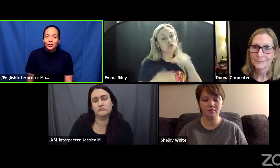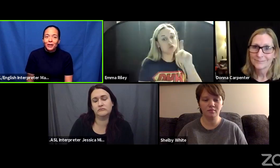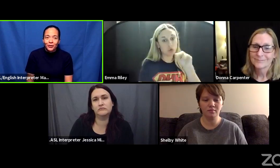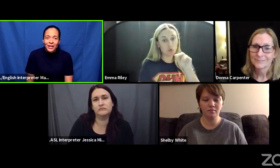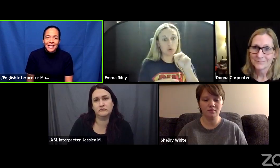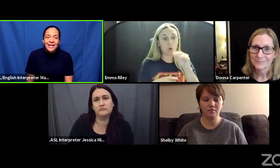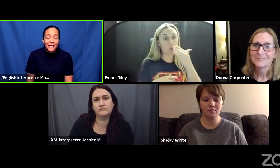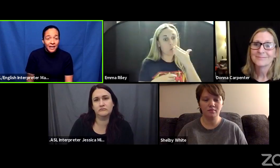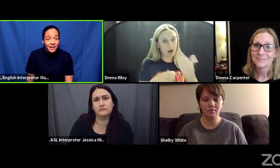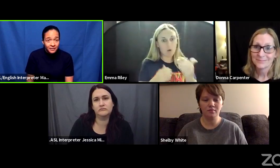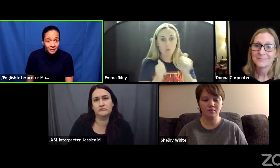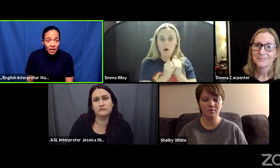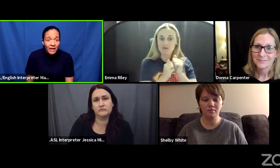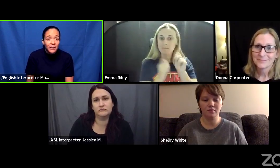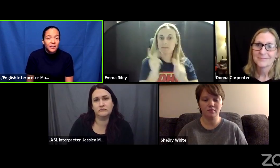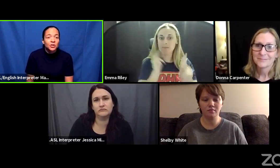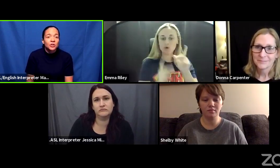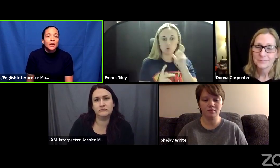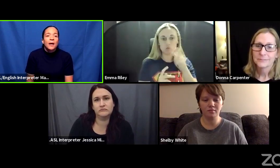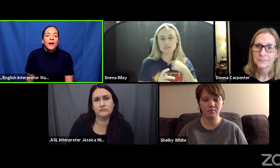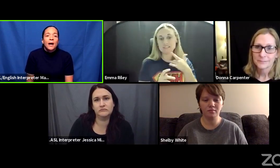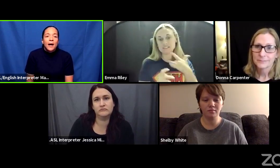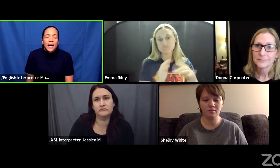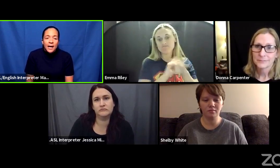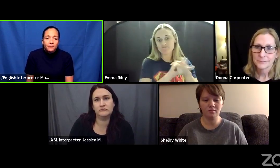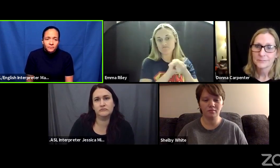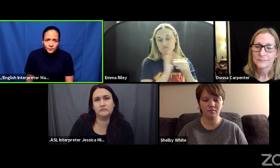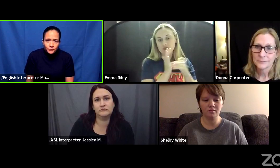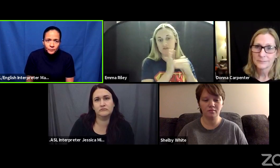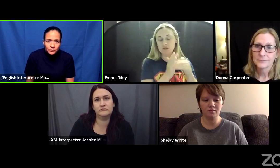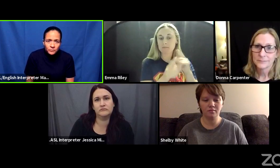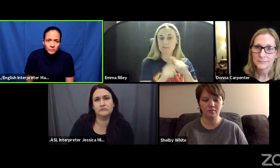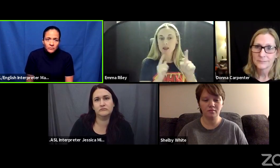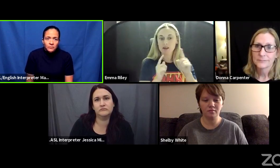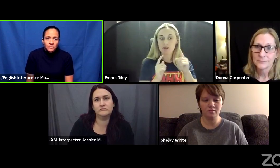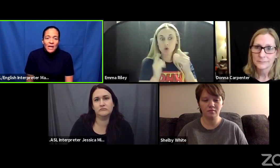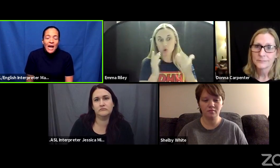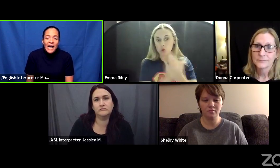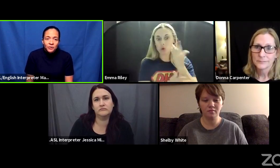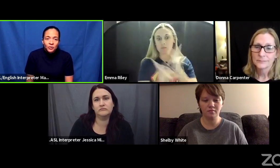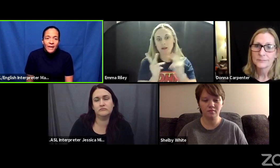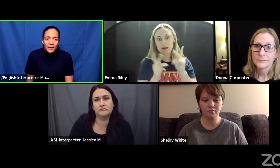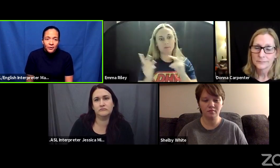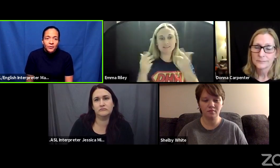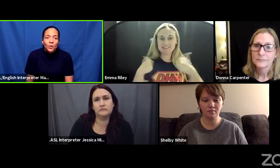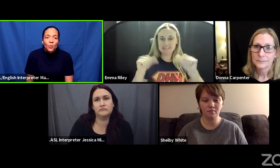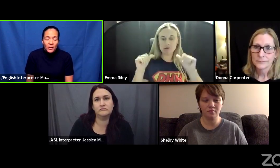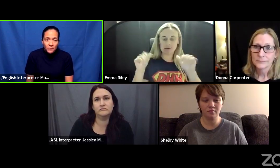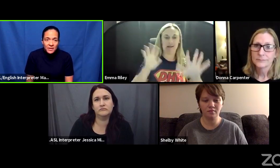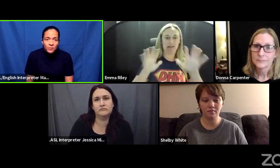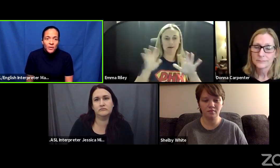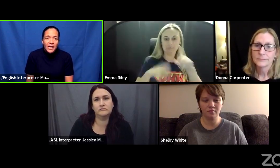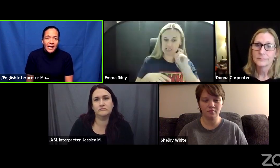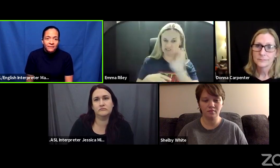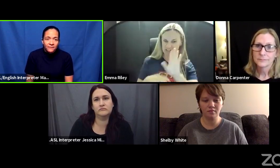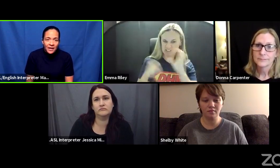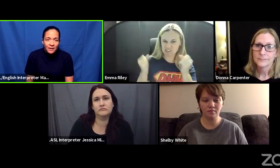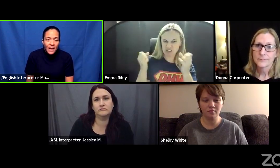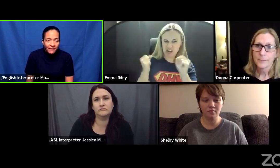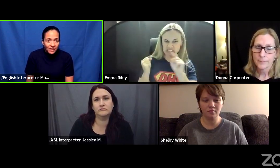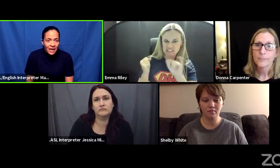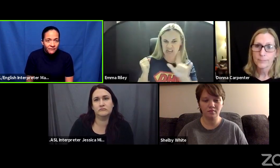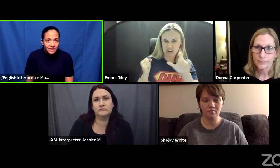I'm still learning, and it is a challenge. I do better with people that